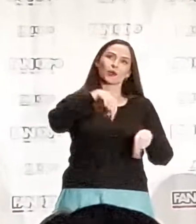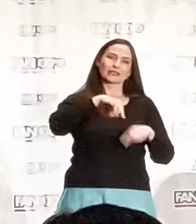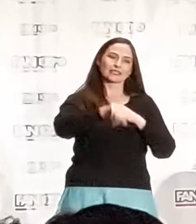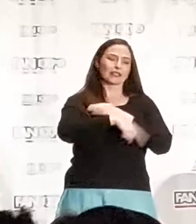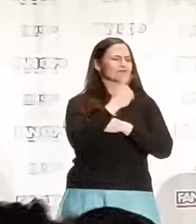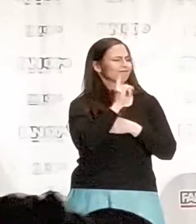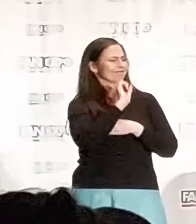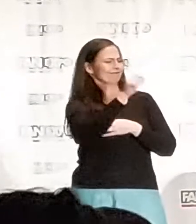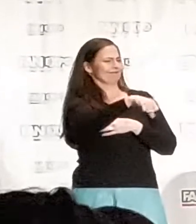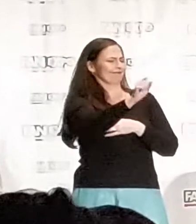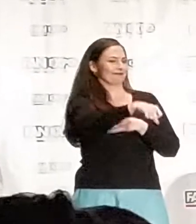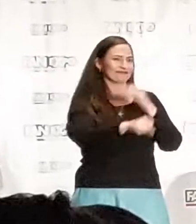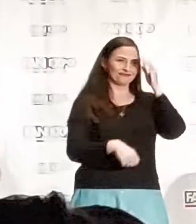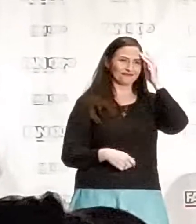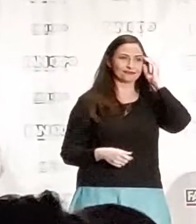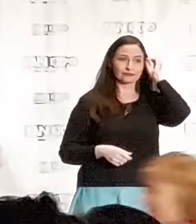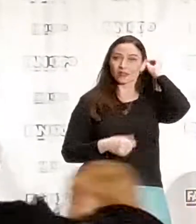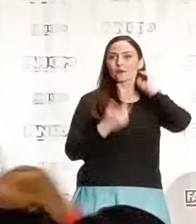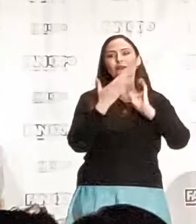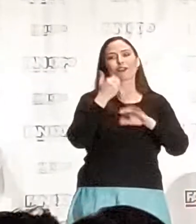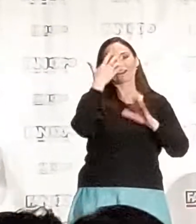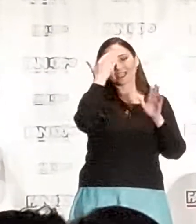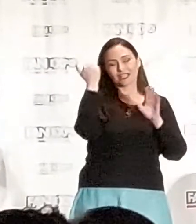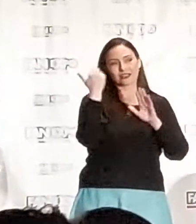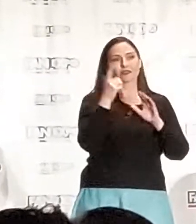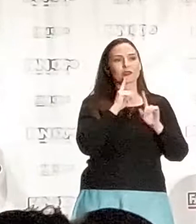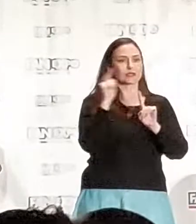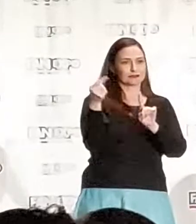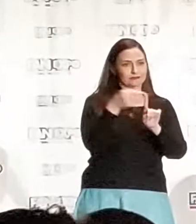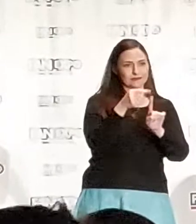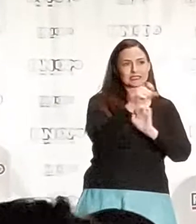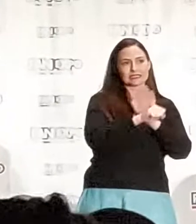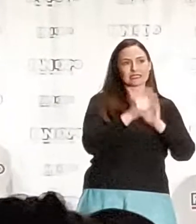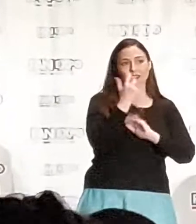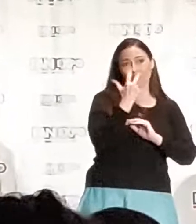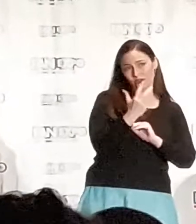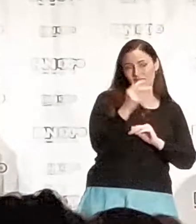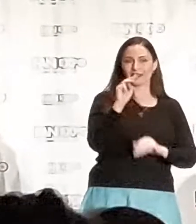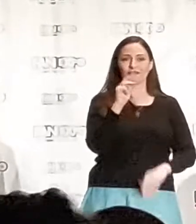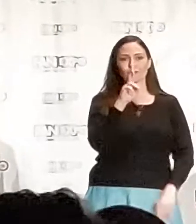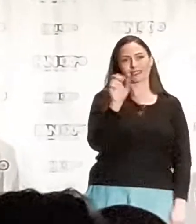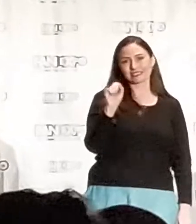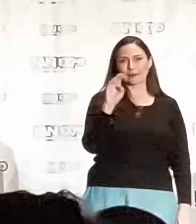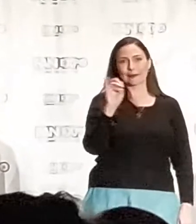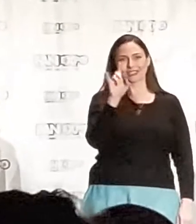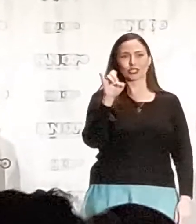being here today. Happy to be here. Before I forget, I really hope to bring you back for season 3 of Mrs. Maisel.